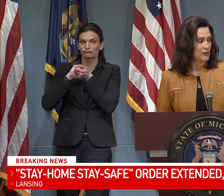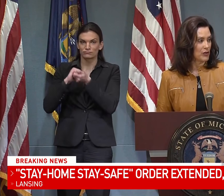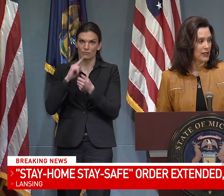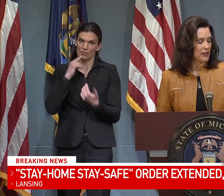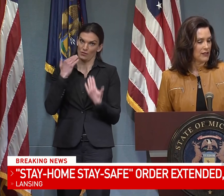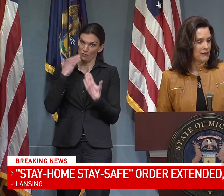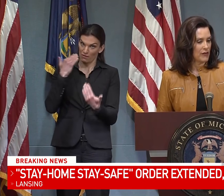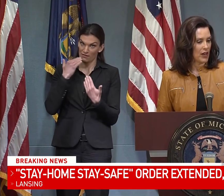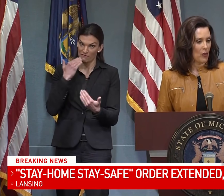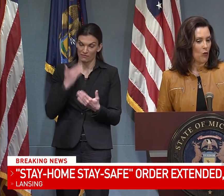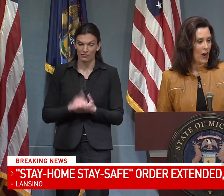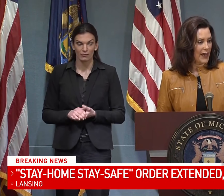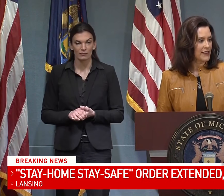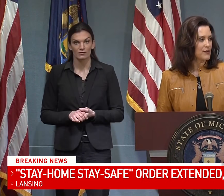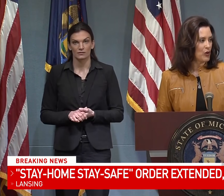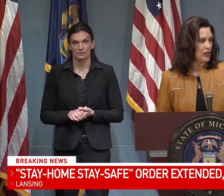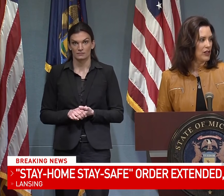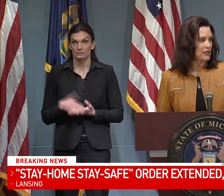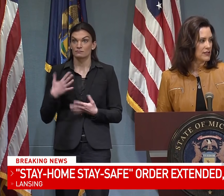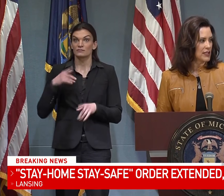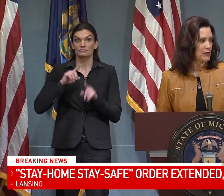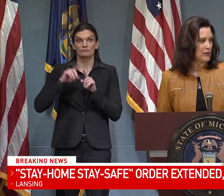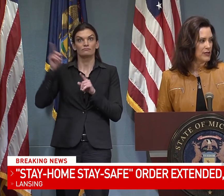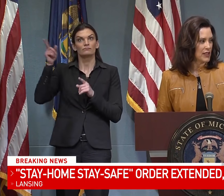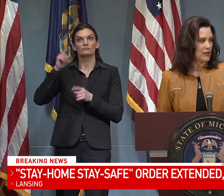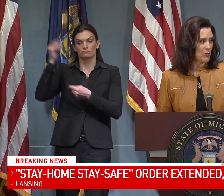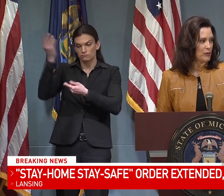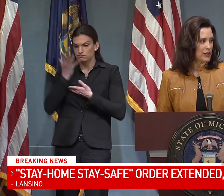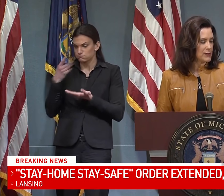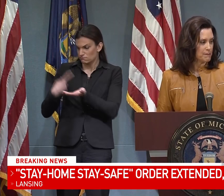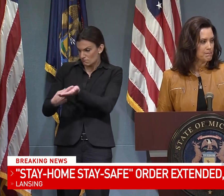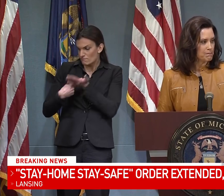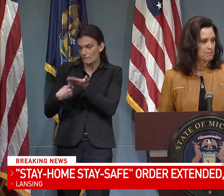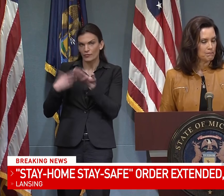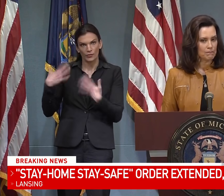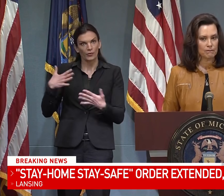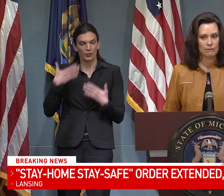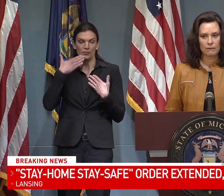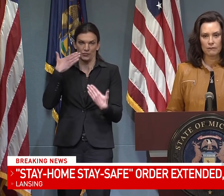think, some really wise protocols to keep people safe in the workplace.